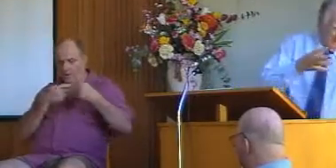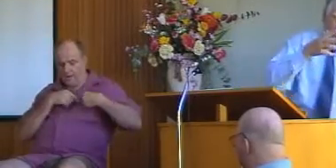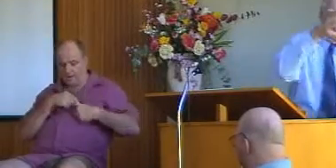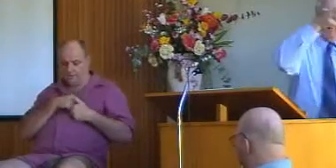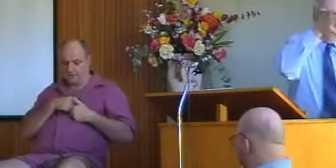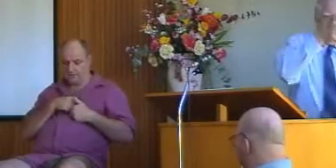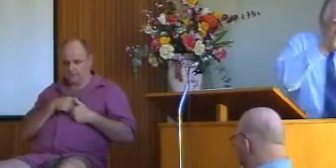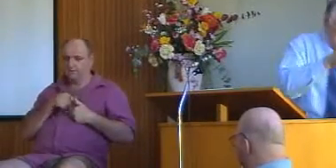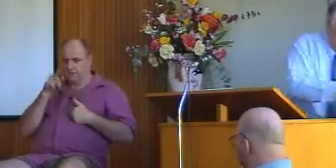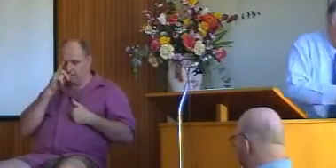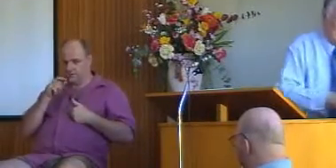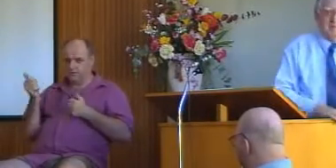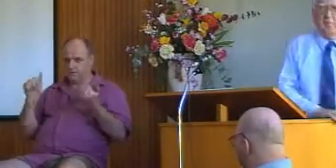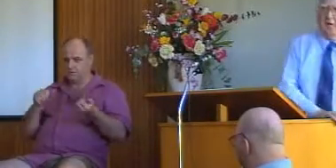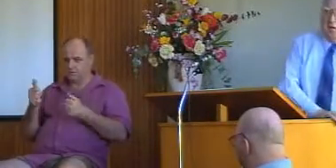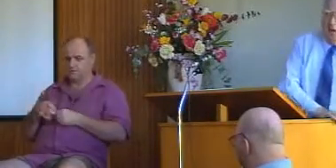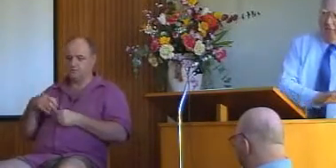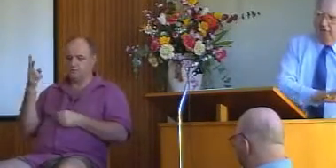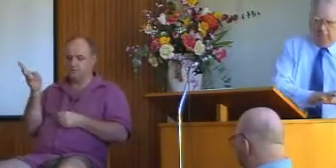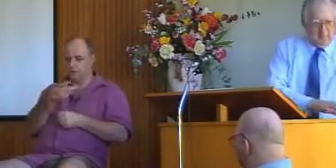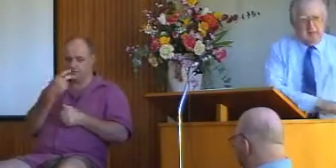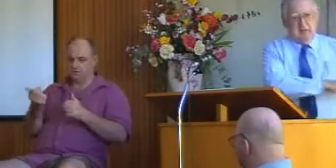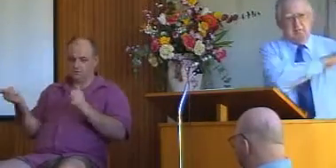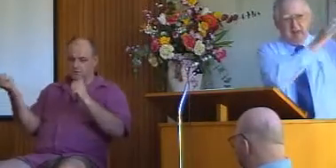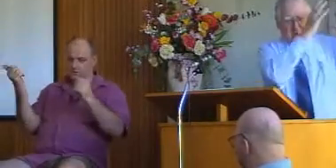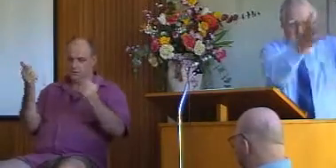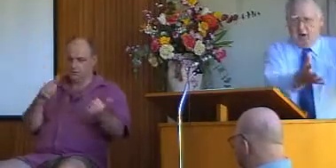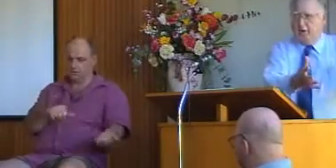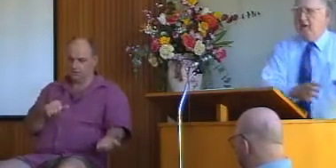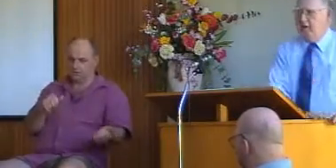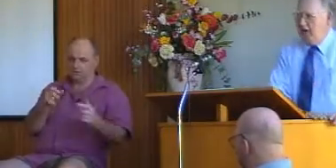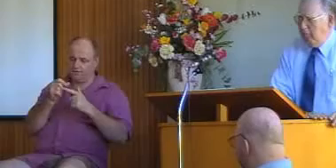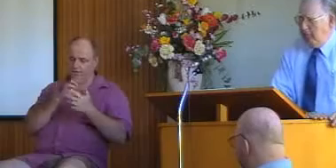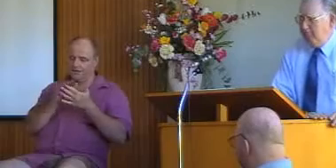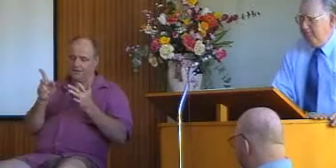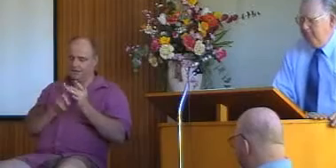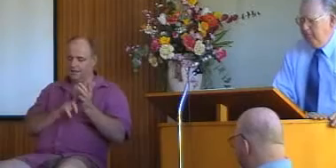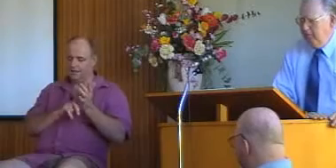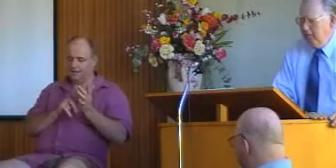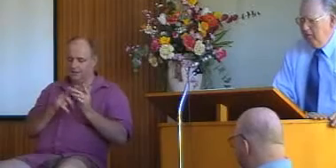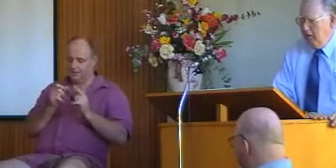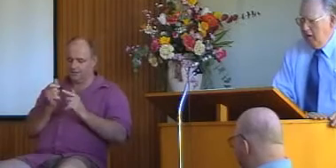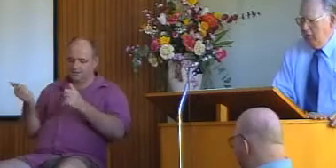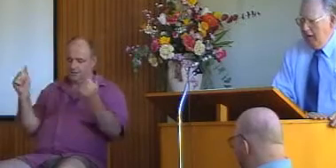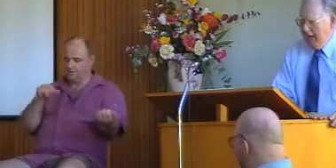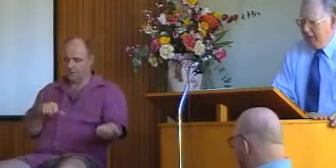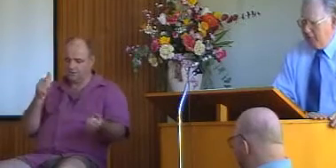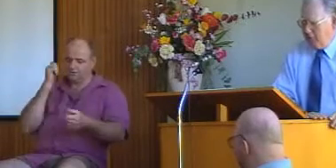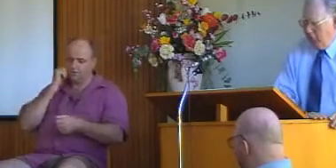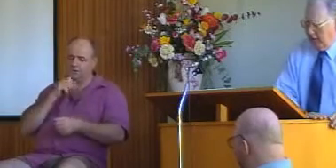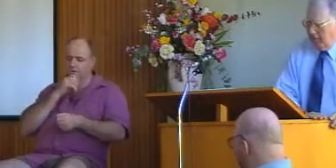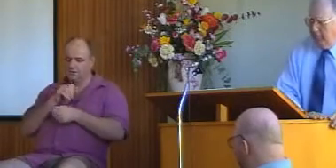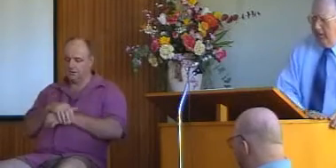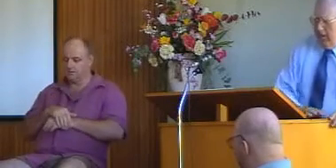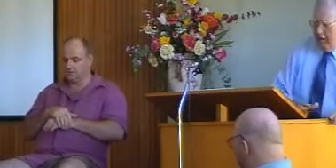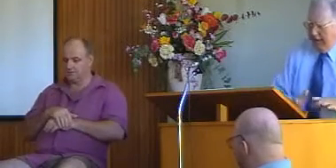both went down into the water and Philip baptized the Ethiopian. A remarkable